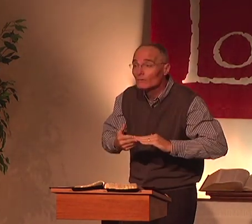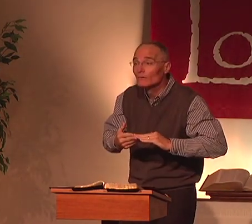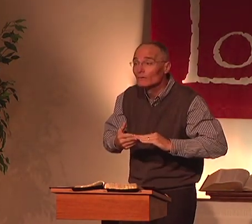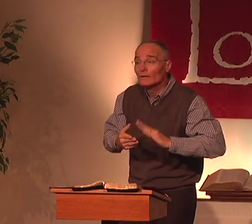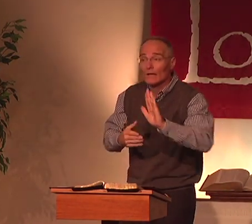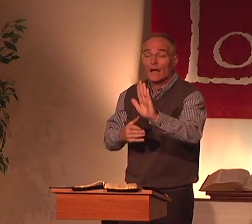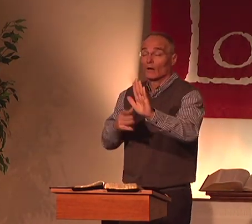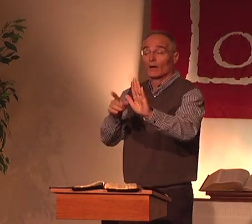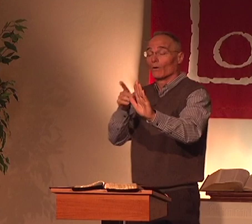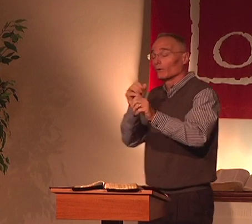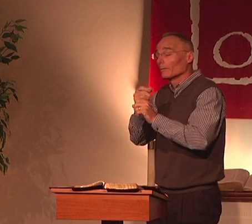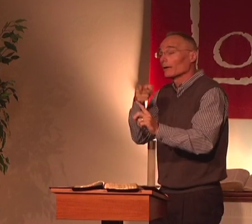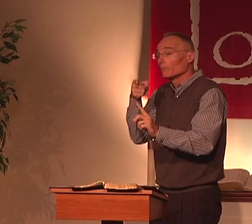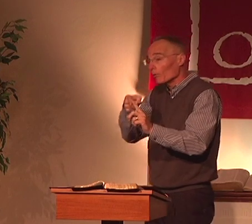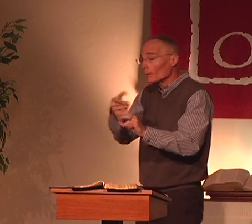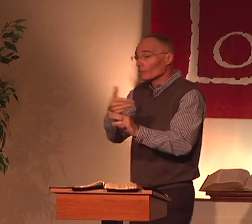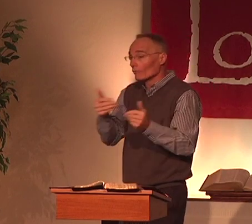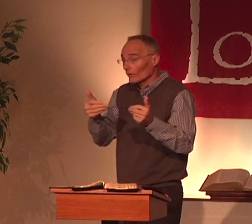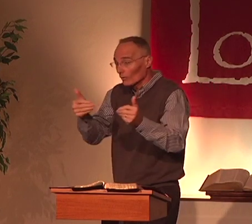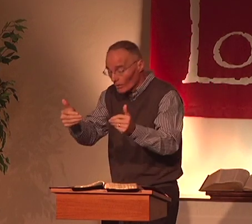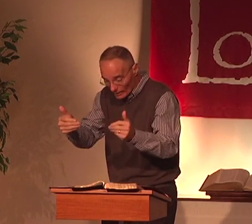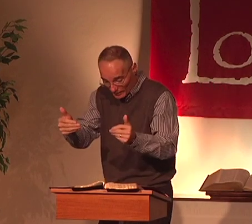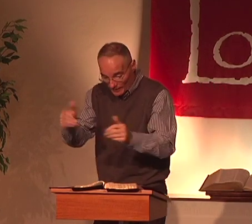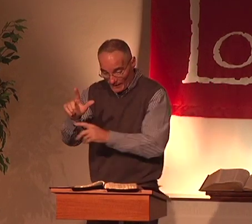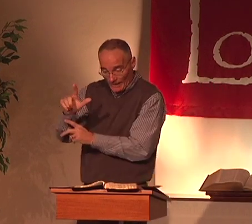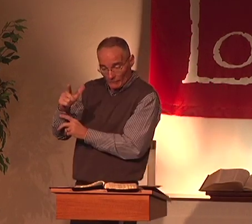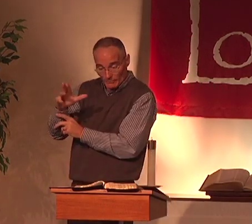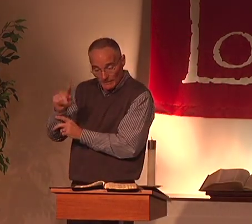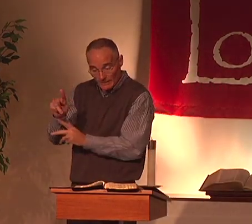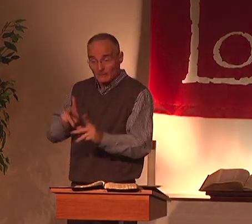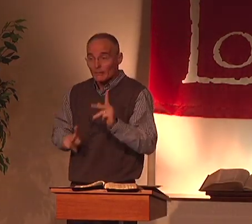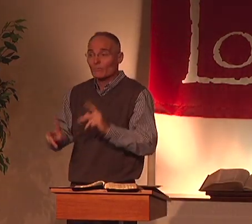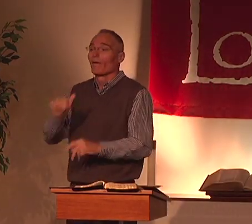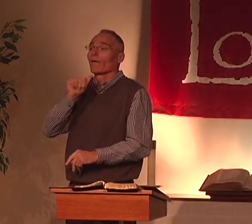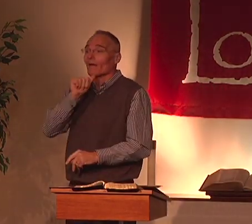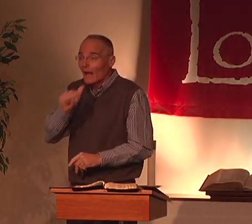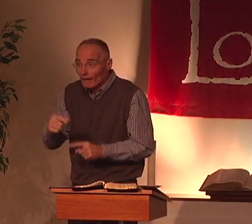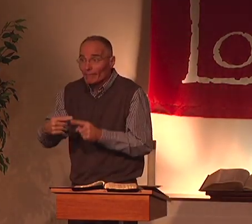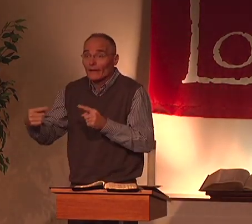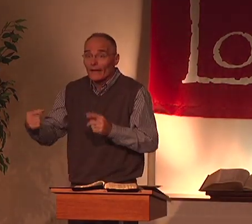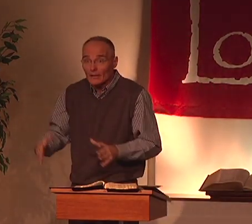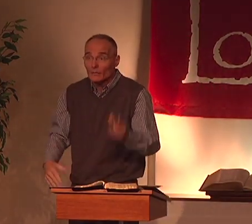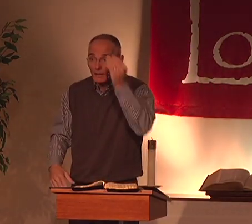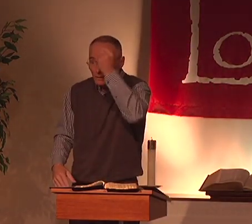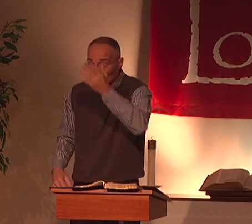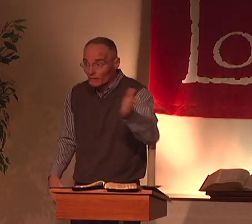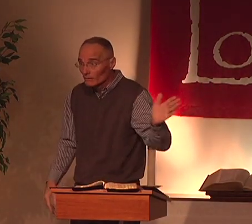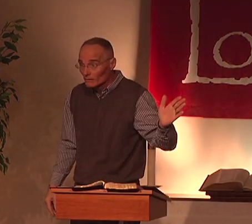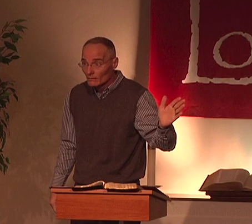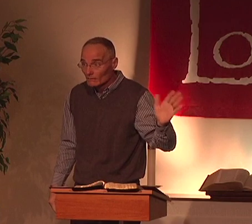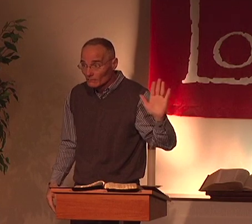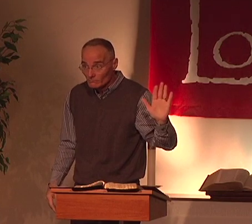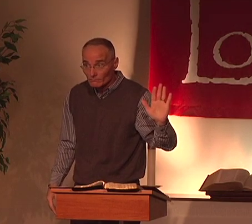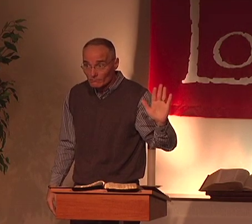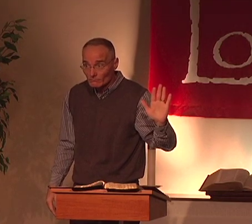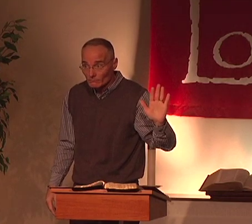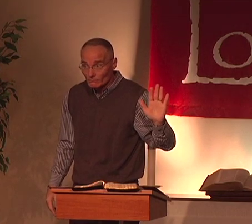community Now I want to make a point Before I go on here The LGBTQ community Is not the enemy